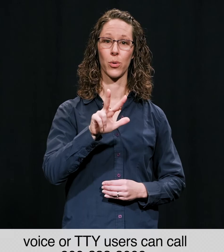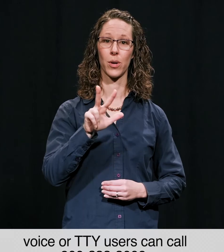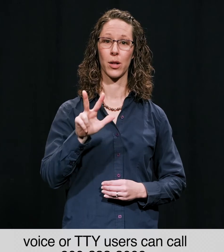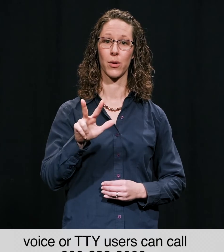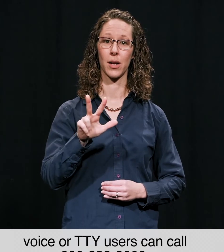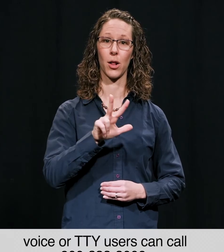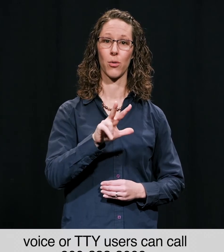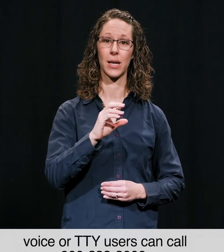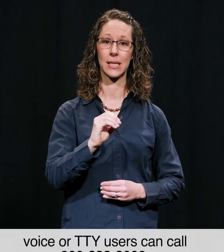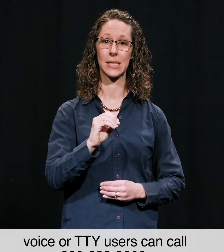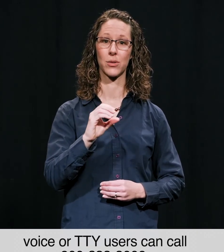800-233-3008.